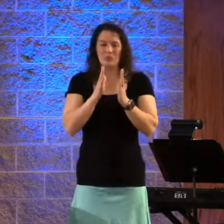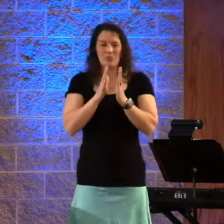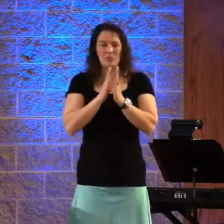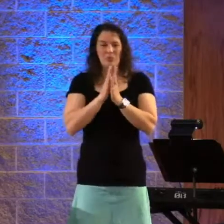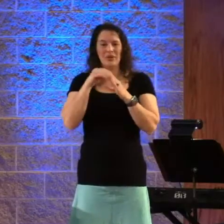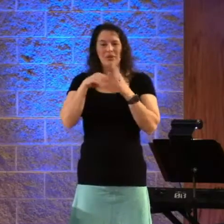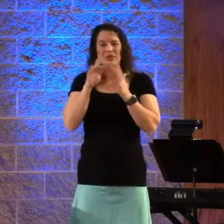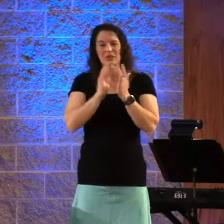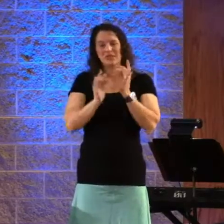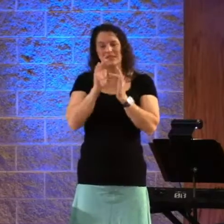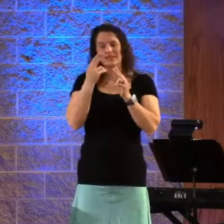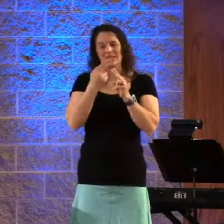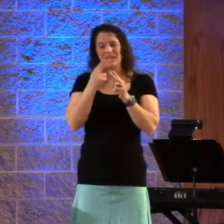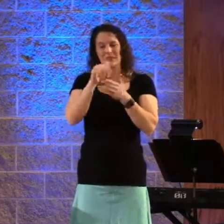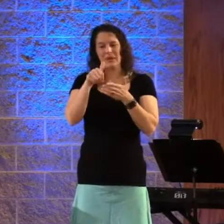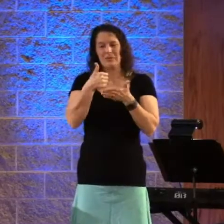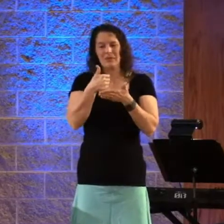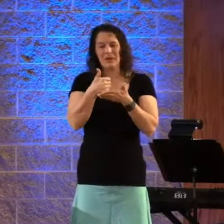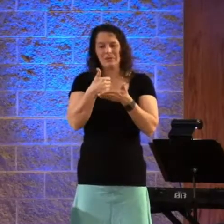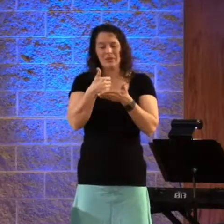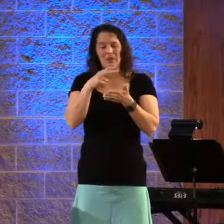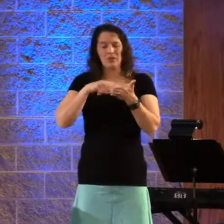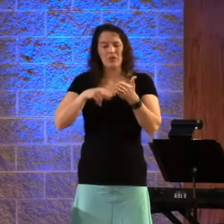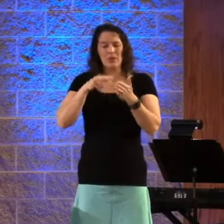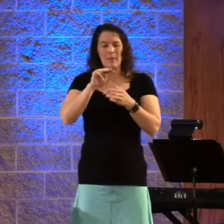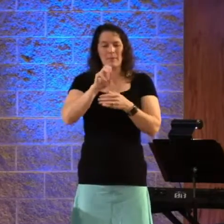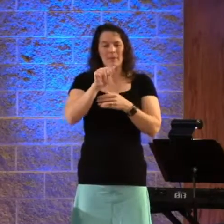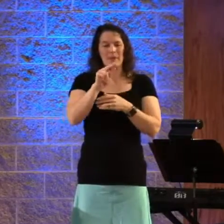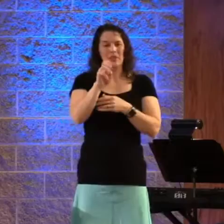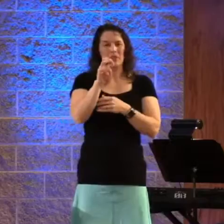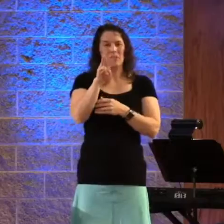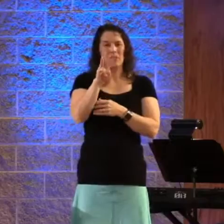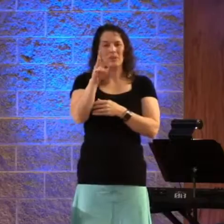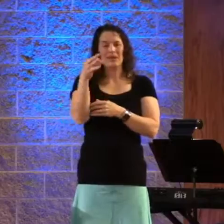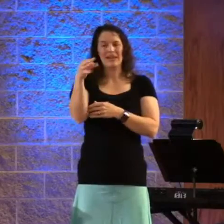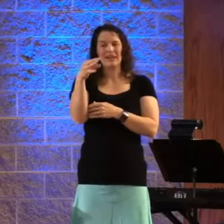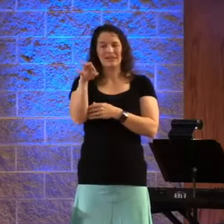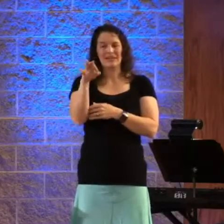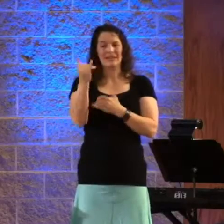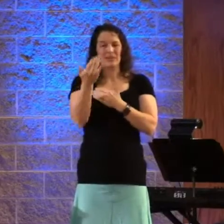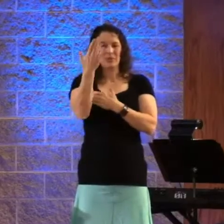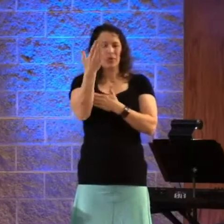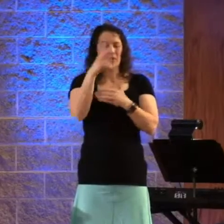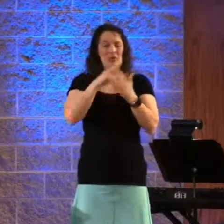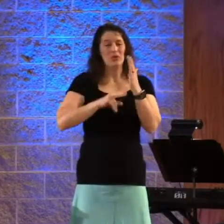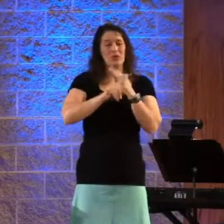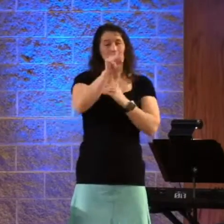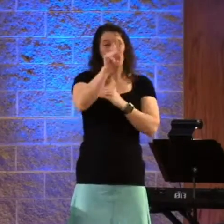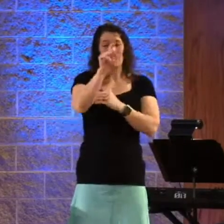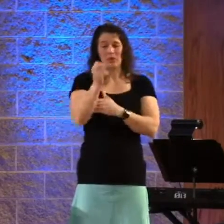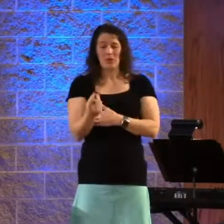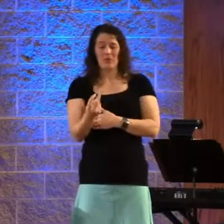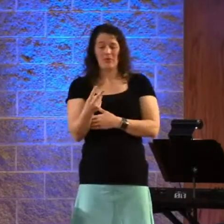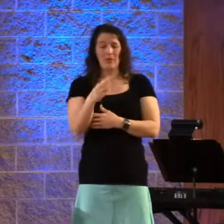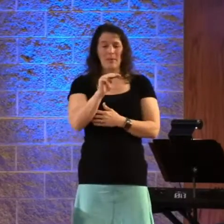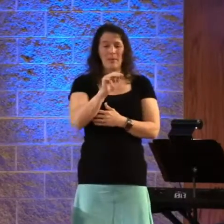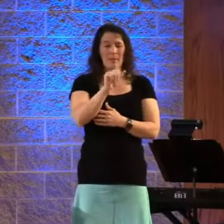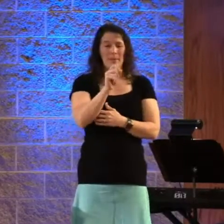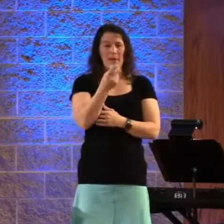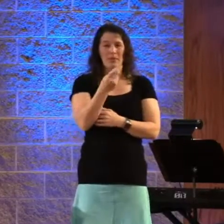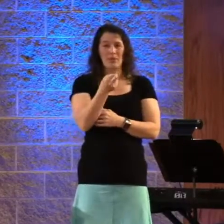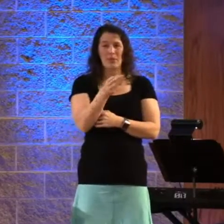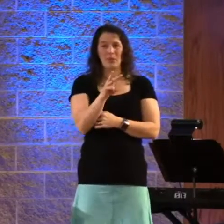from Matthew 19 this morning, verses 1 through 12. So if you have your Bibles, Matthew 19, starting in verse